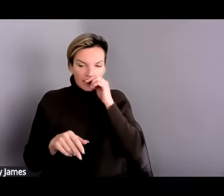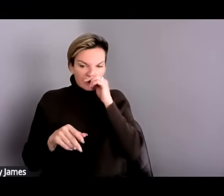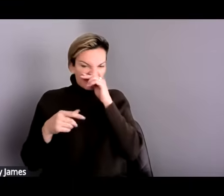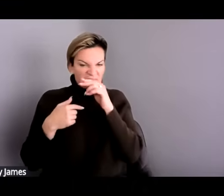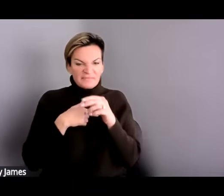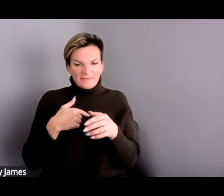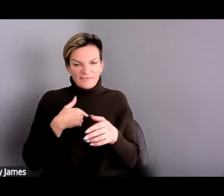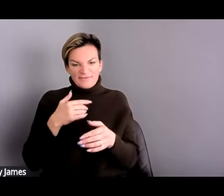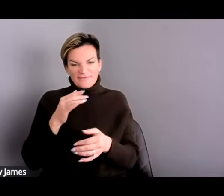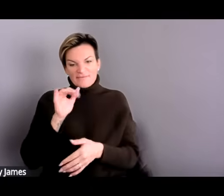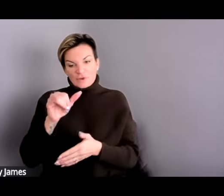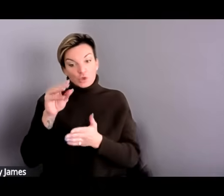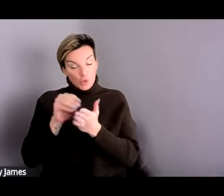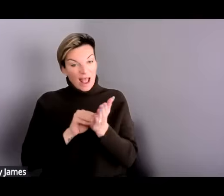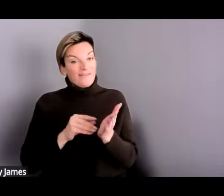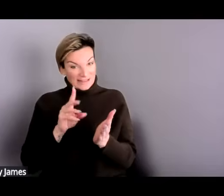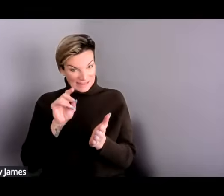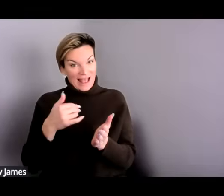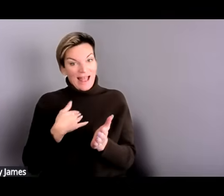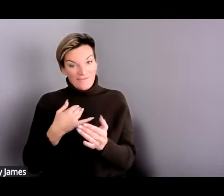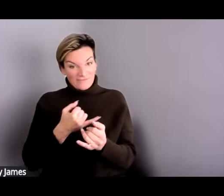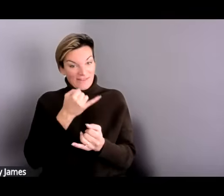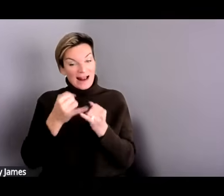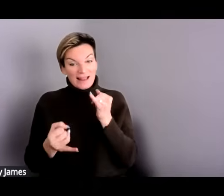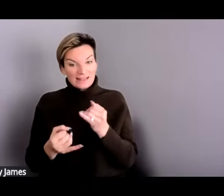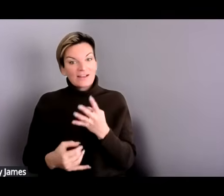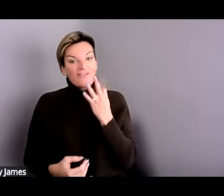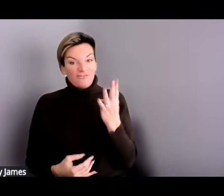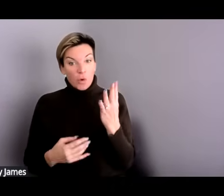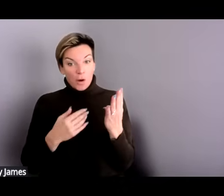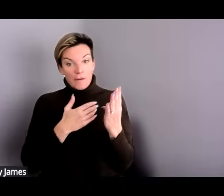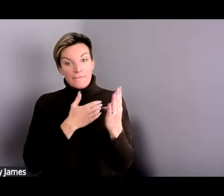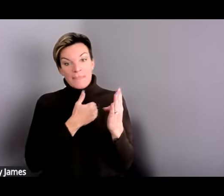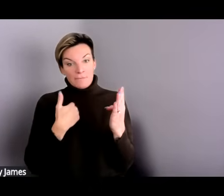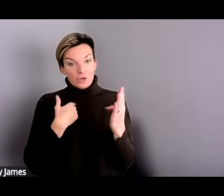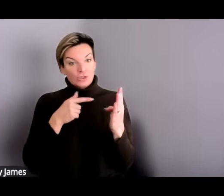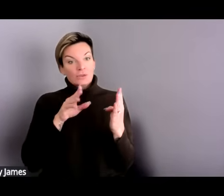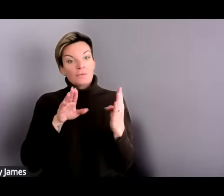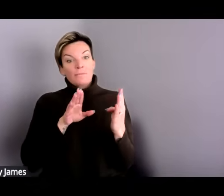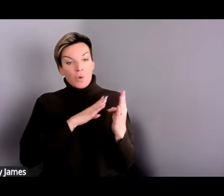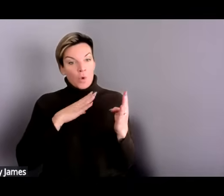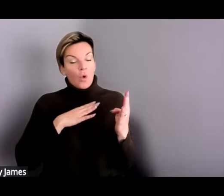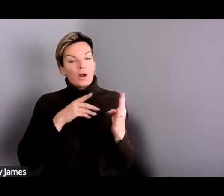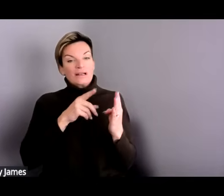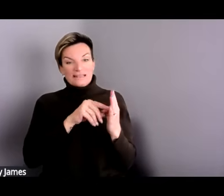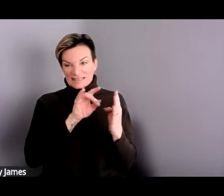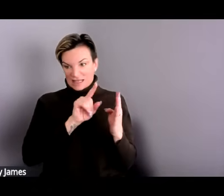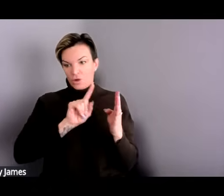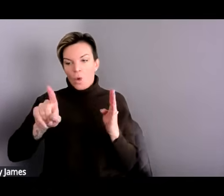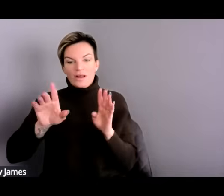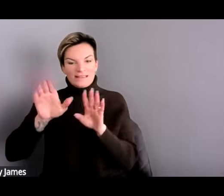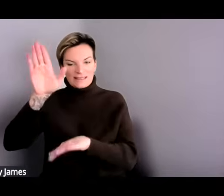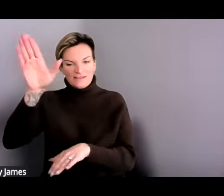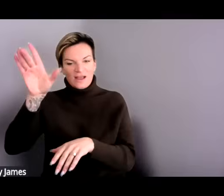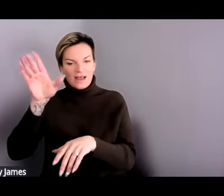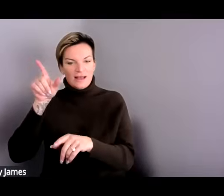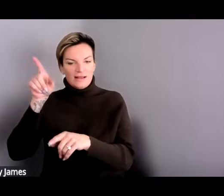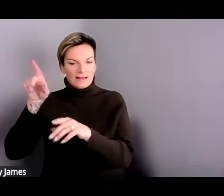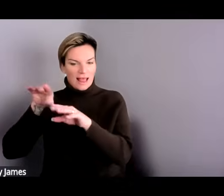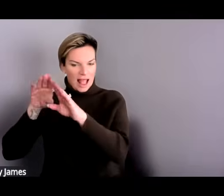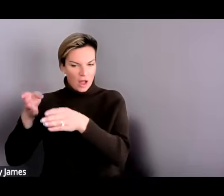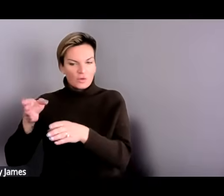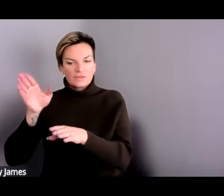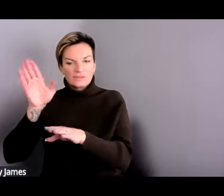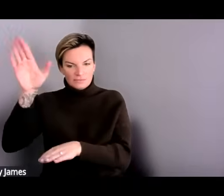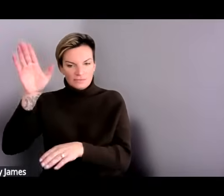the board actually, all 4 members of the board went to the House and testified as the chair and vice chair member.